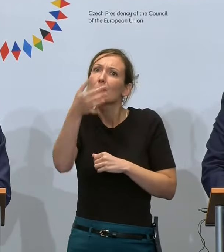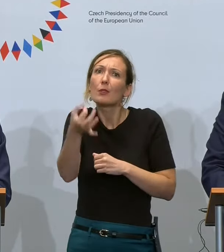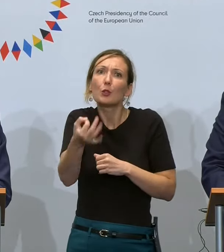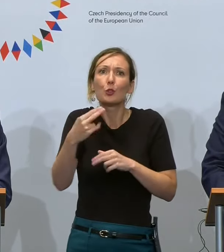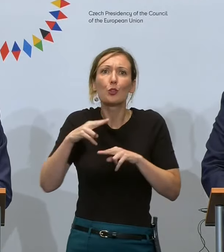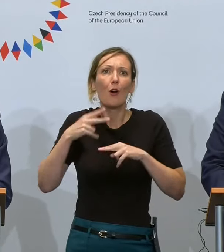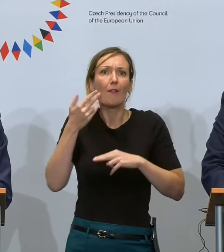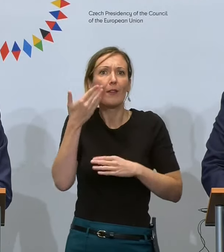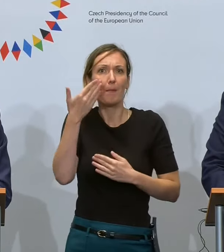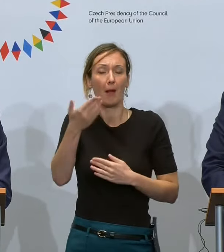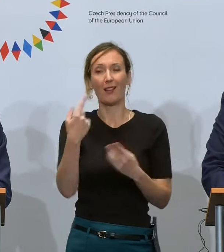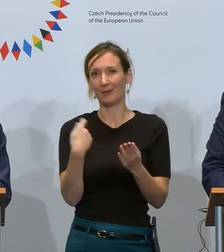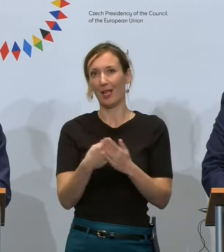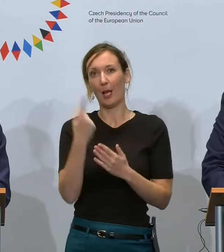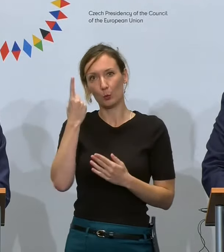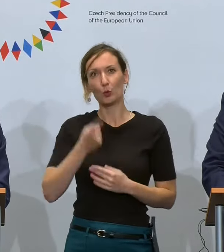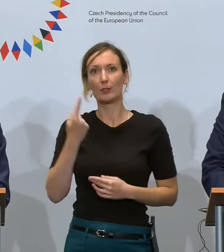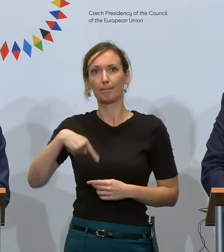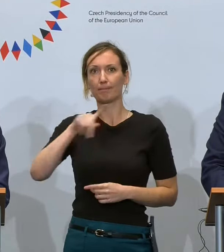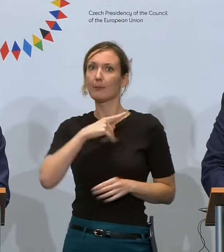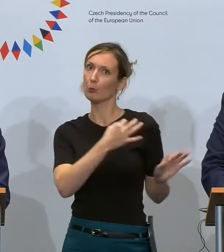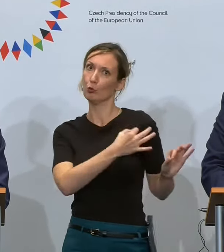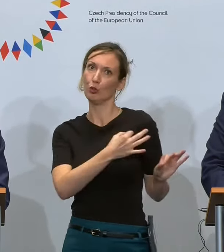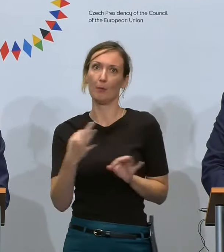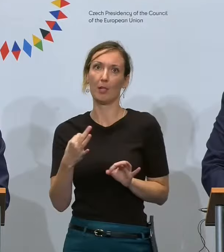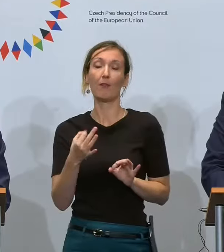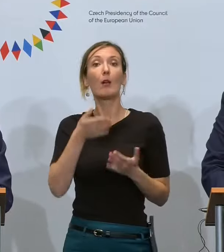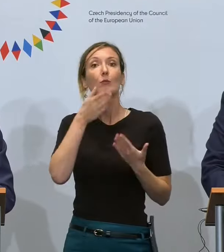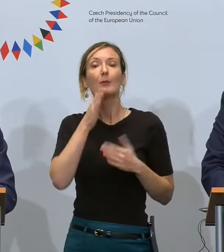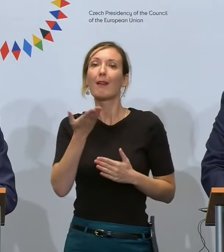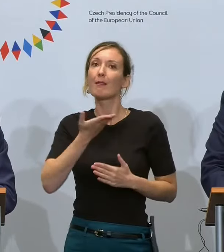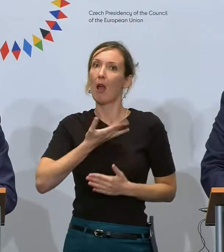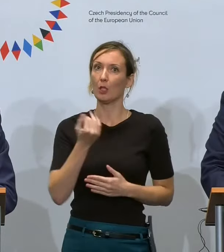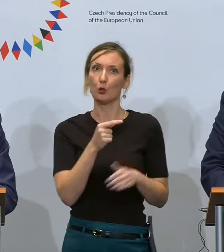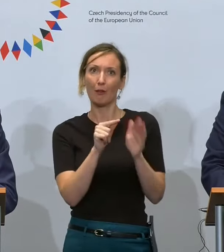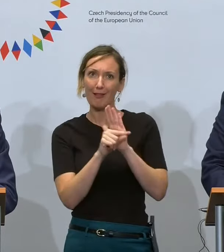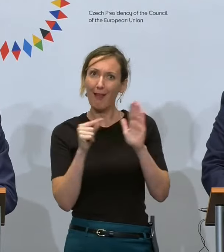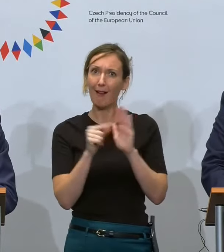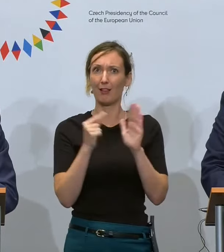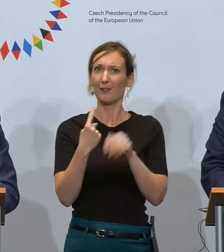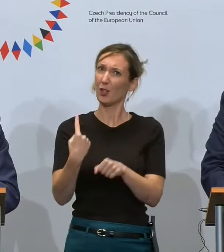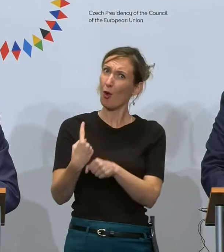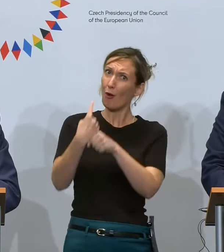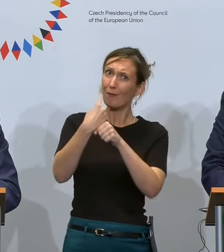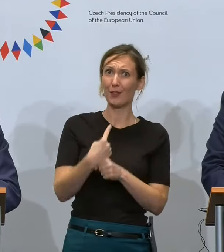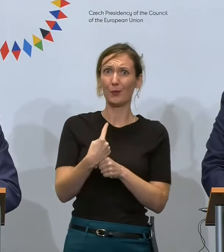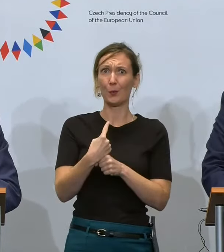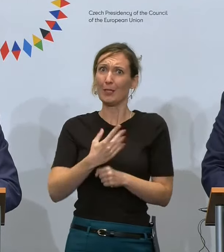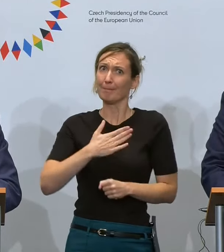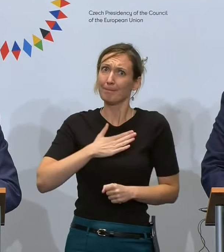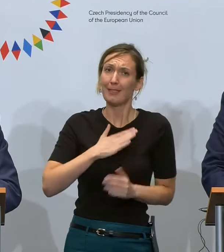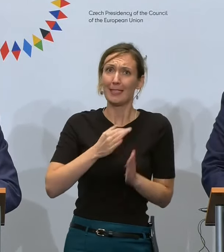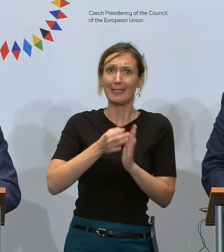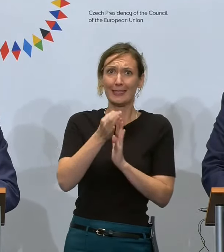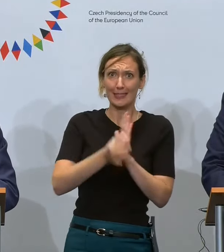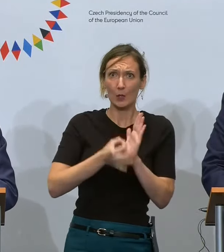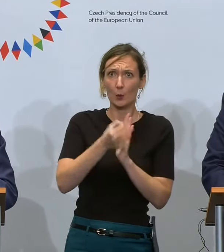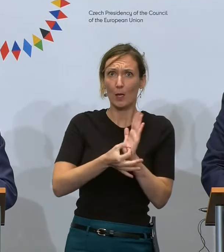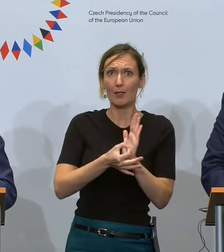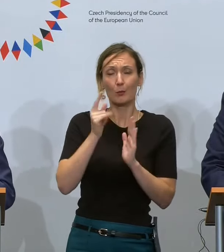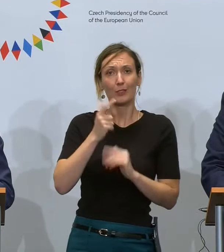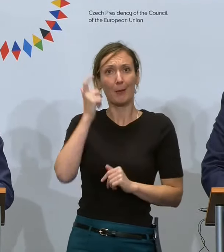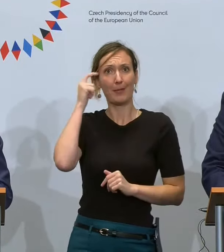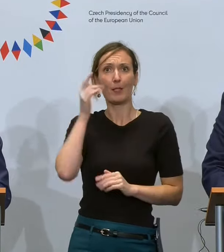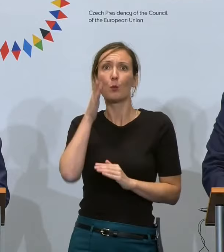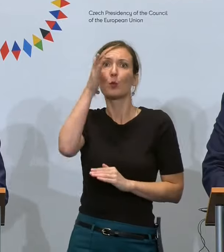to be prepared to face the negative consequences of this Russian aggression